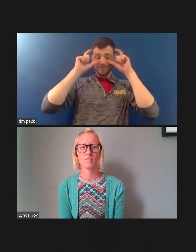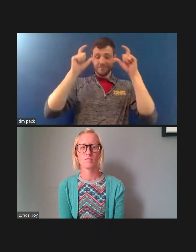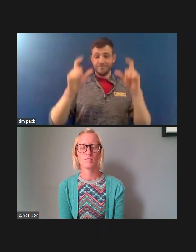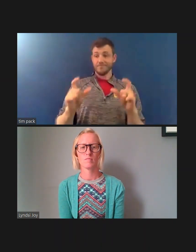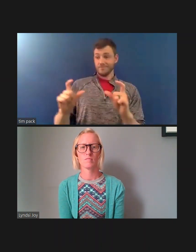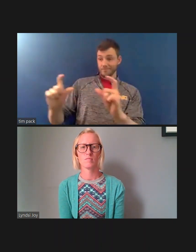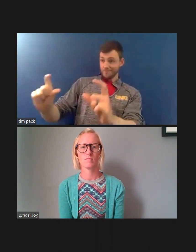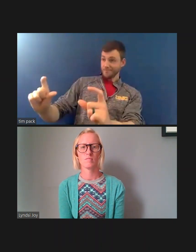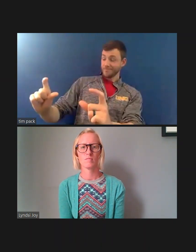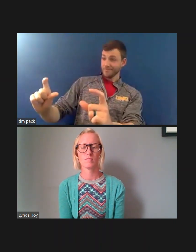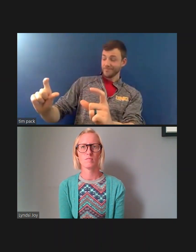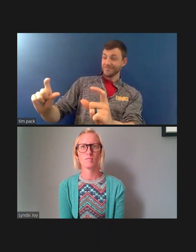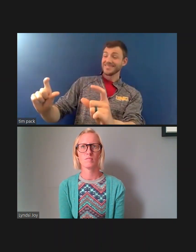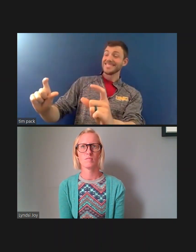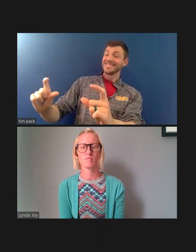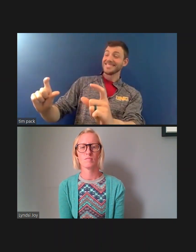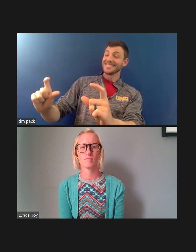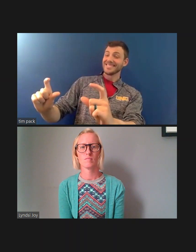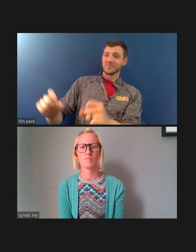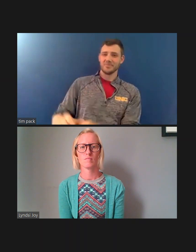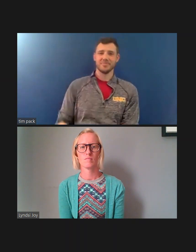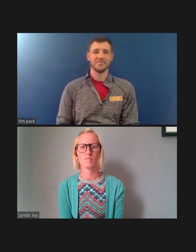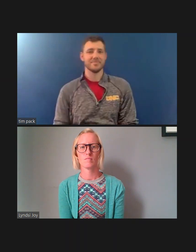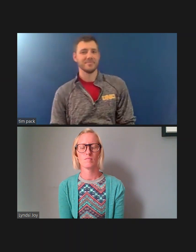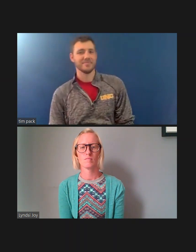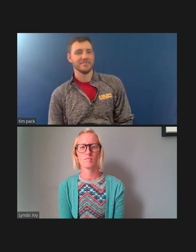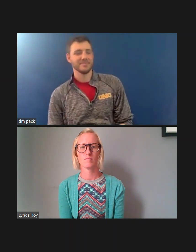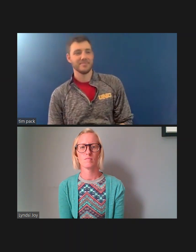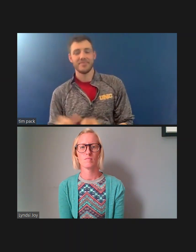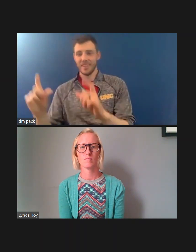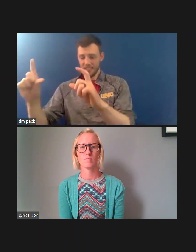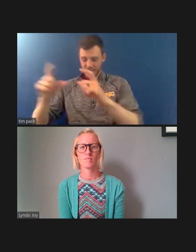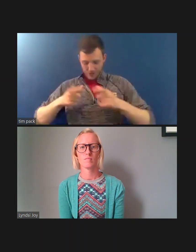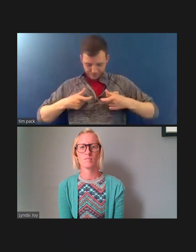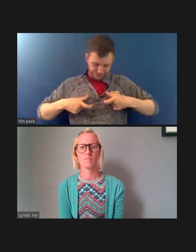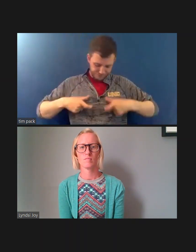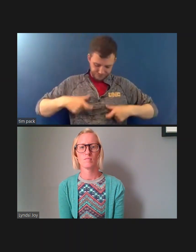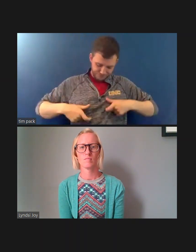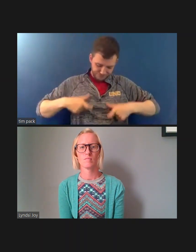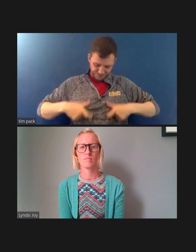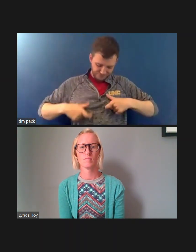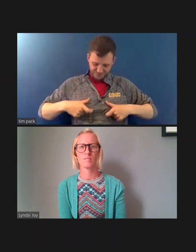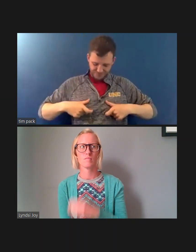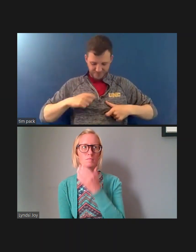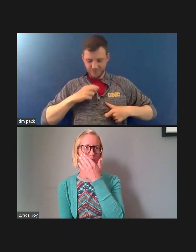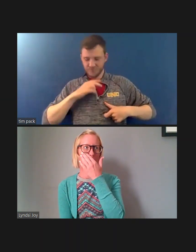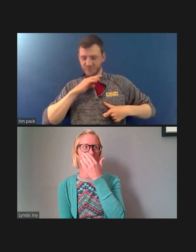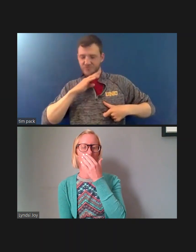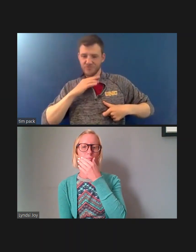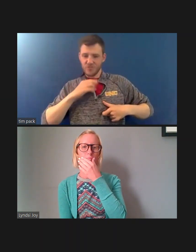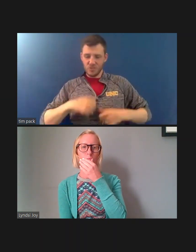them out to Ralph, blinking and smiling, and then started to wipe them against his grubby windbreaker. An